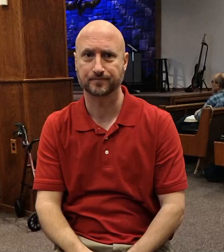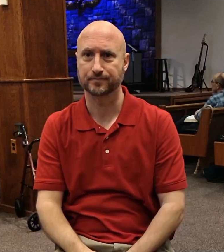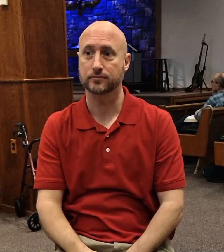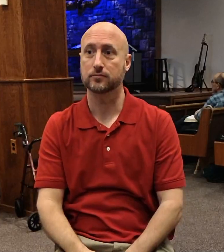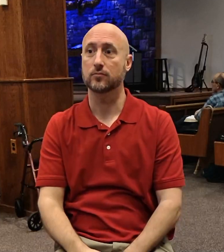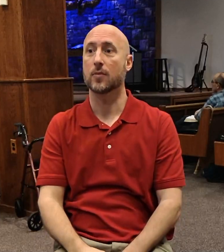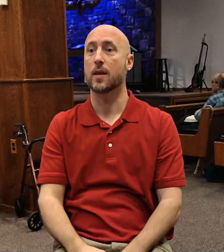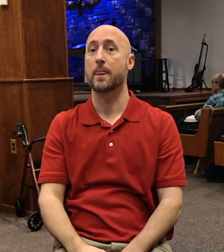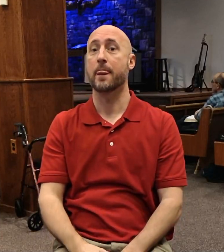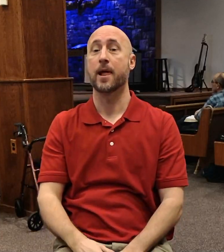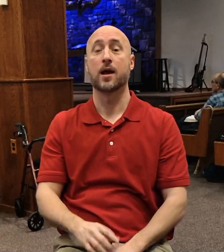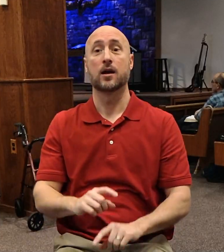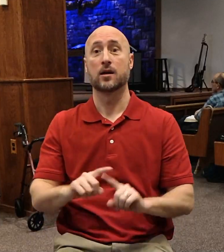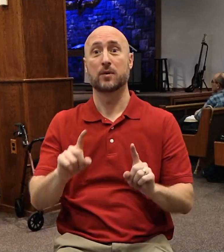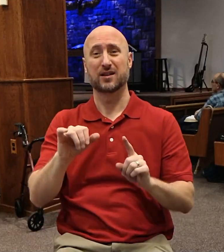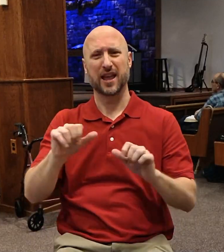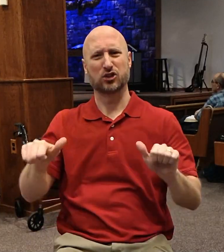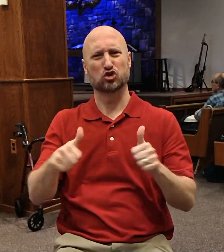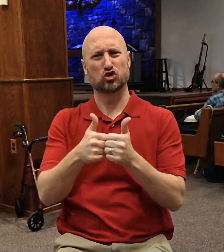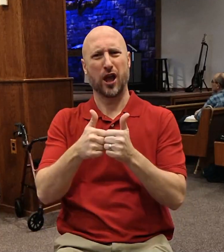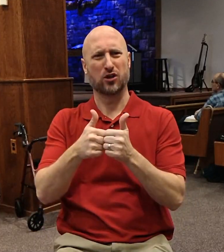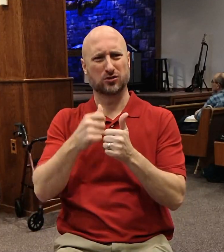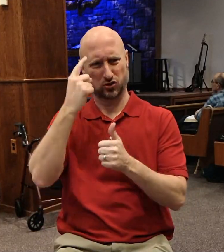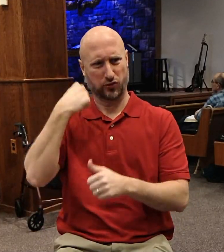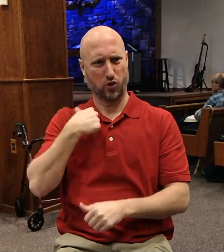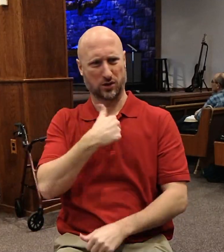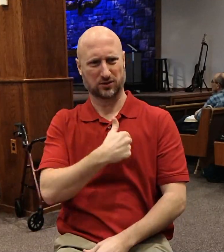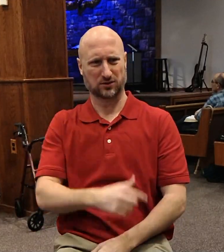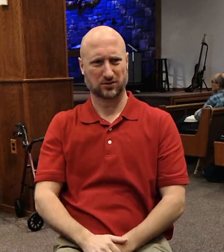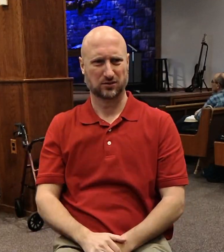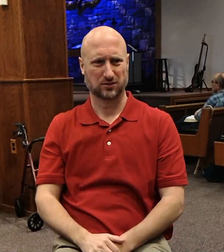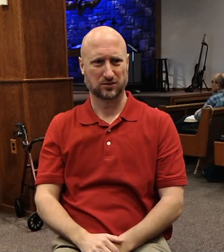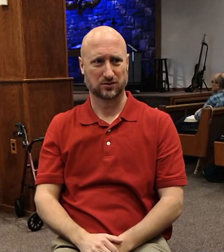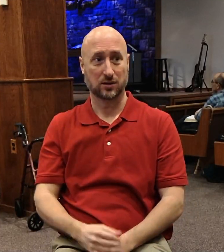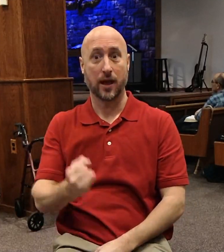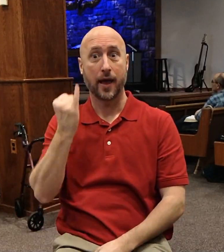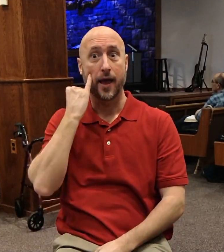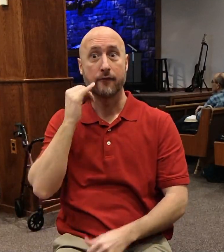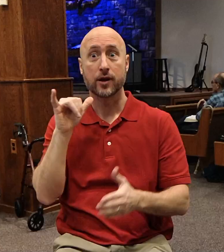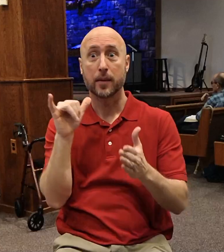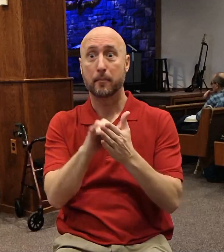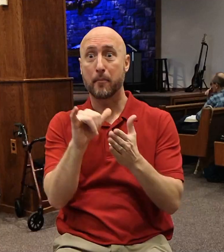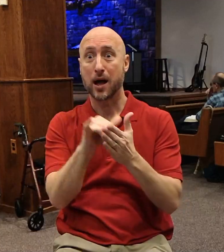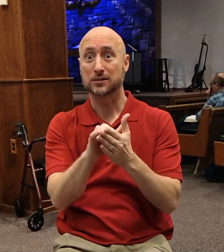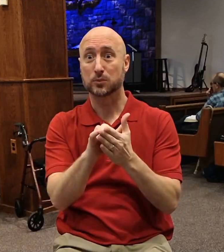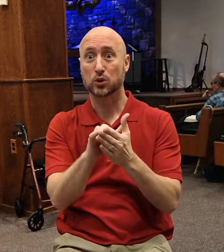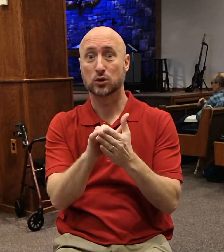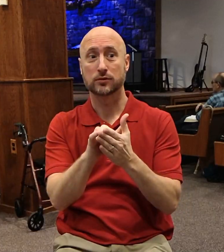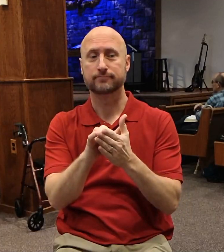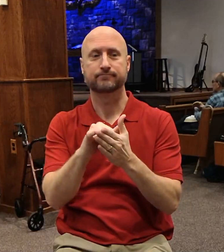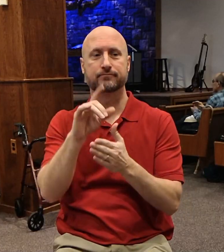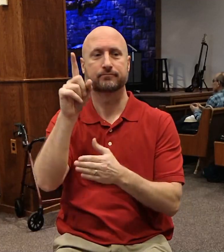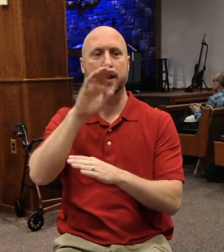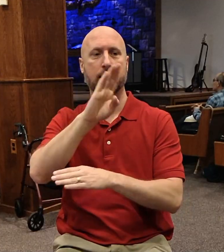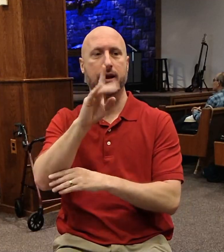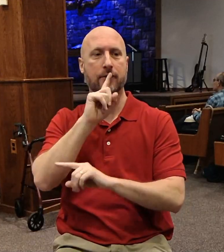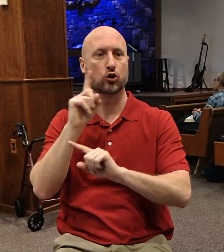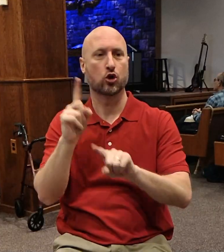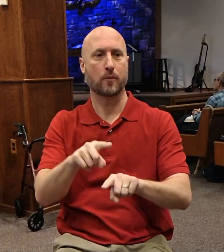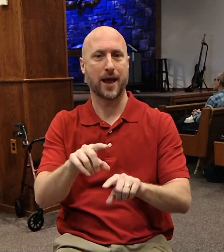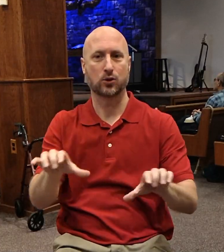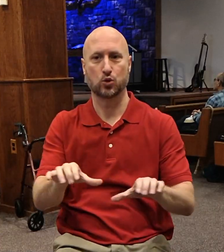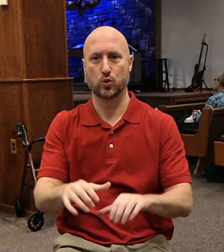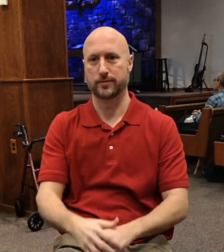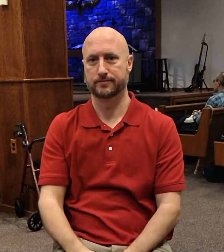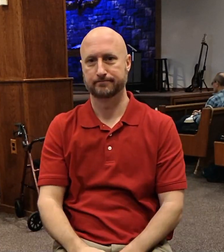it's a challenge for us, but if it wasn't possible, he wouldn't command us to do